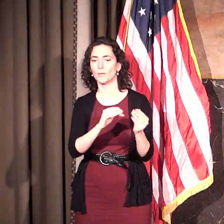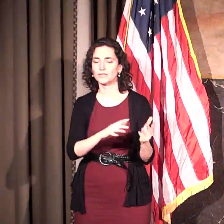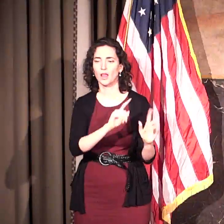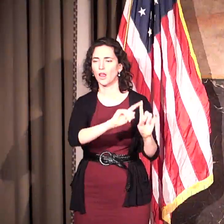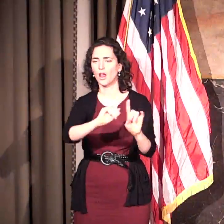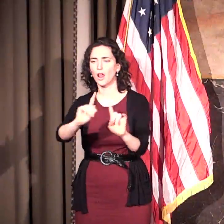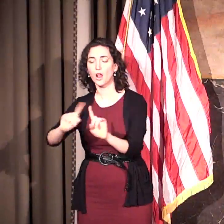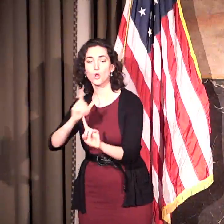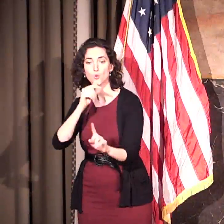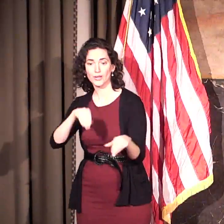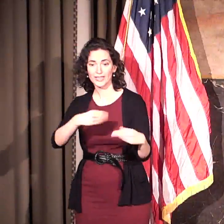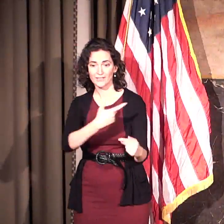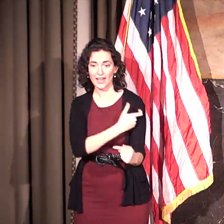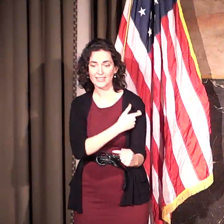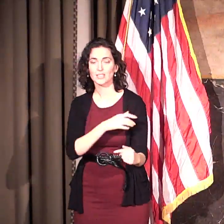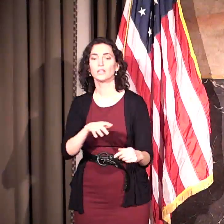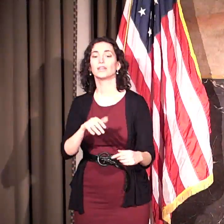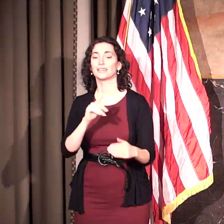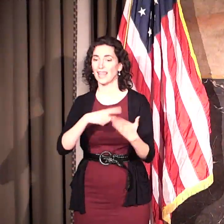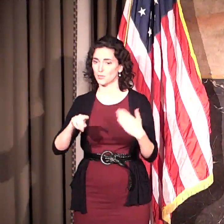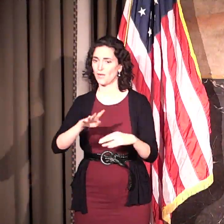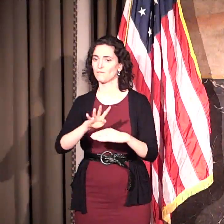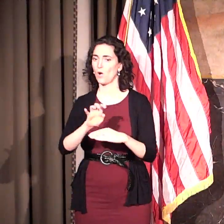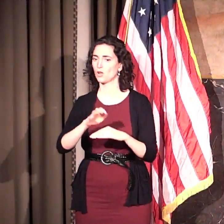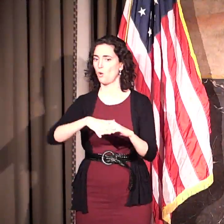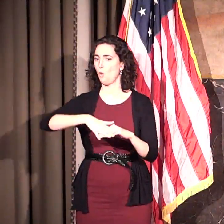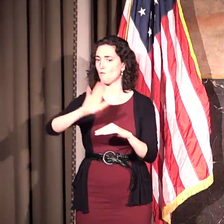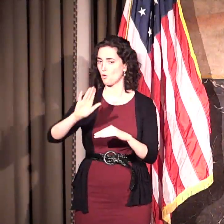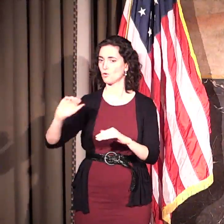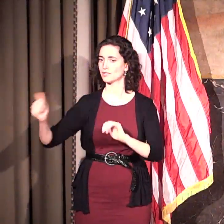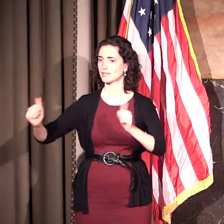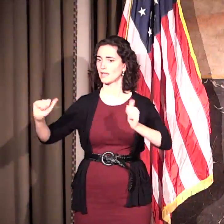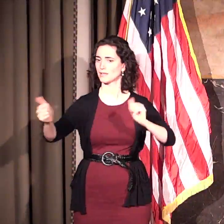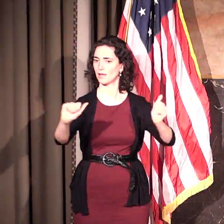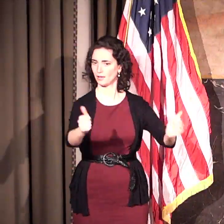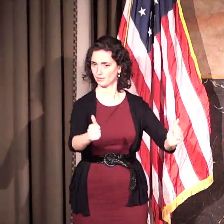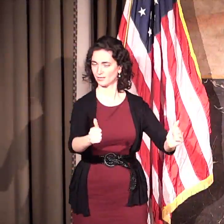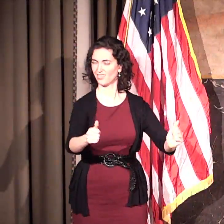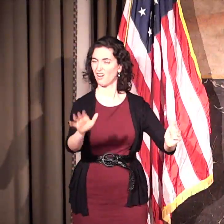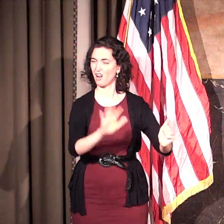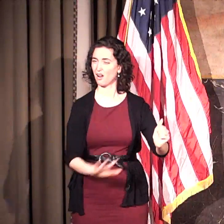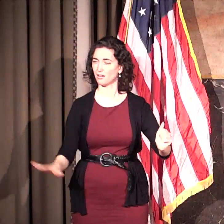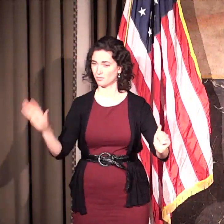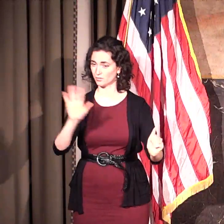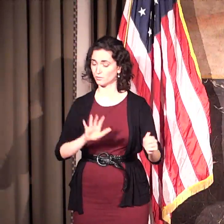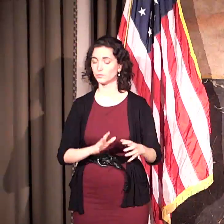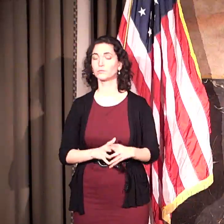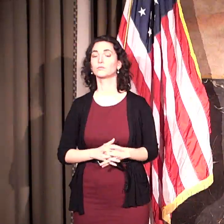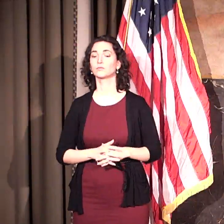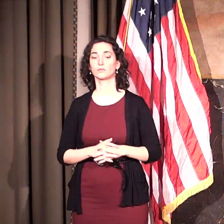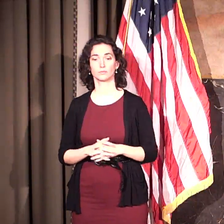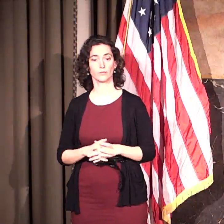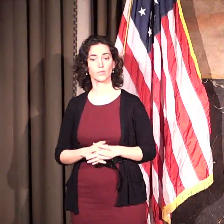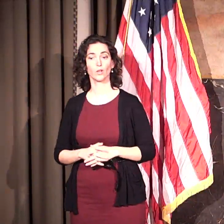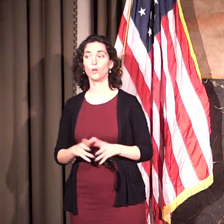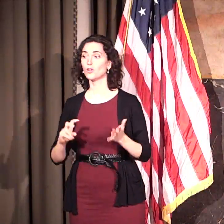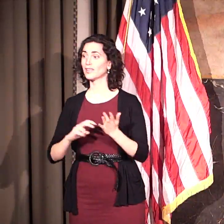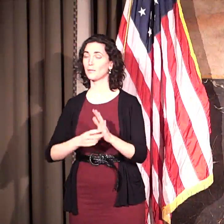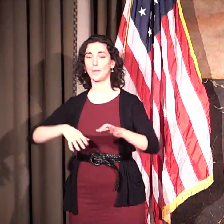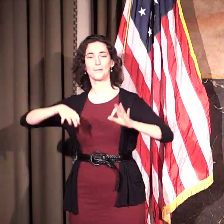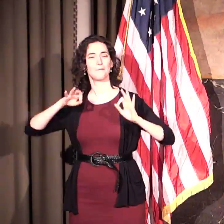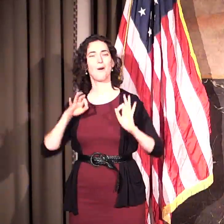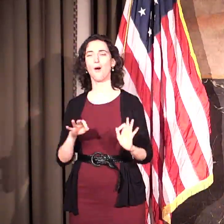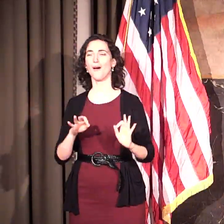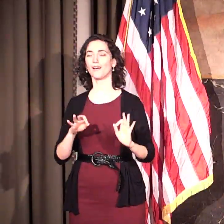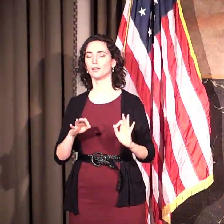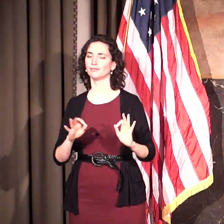administering vaccine doses across the state of Louisiana. So while nothing is perfect,